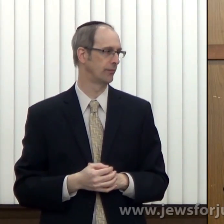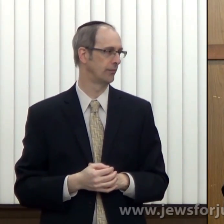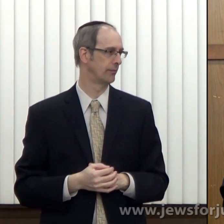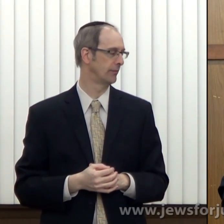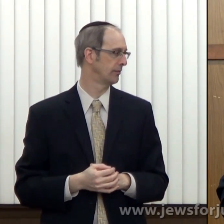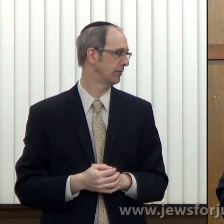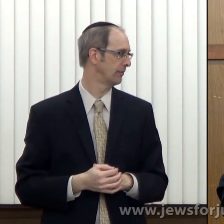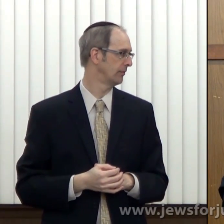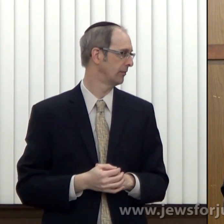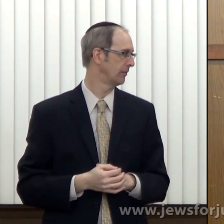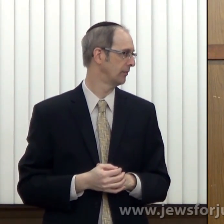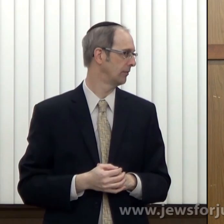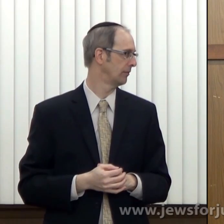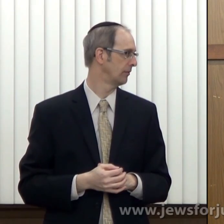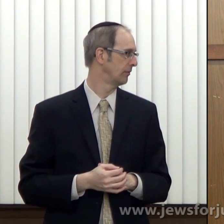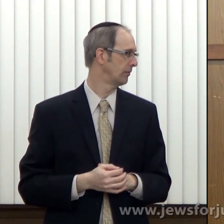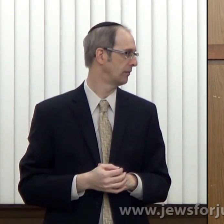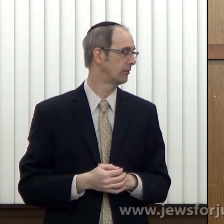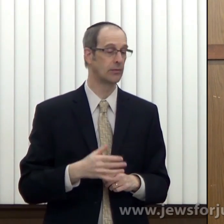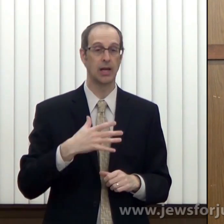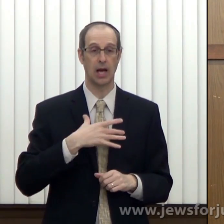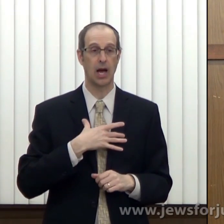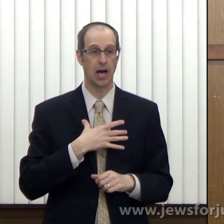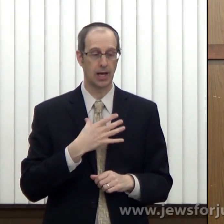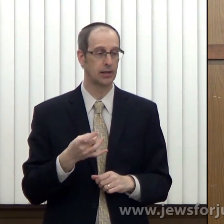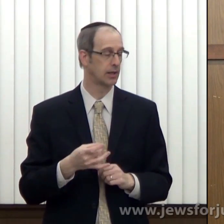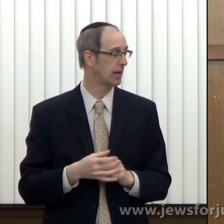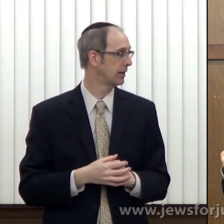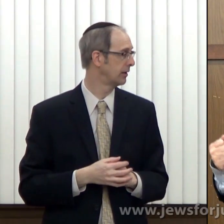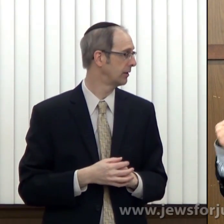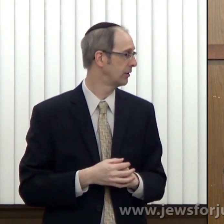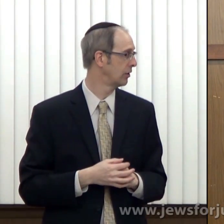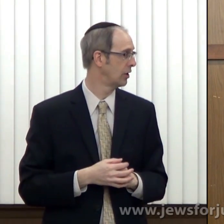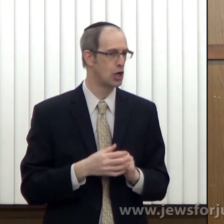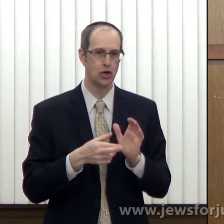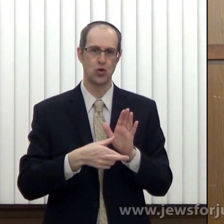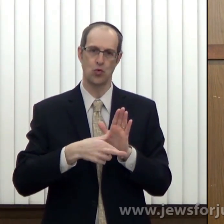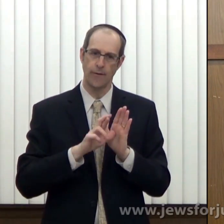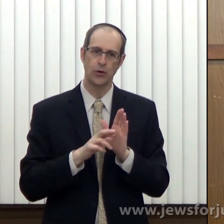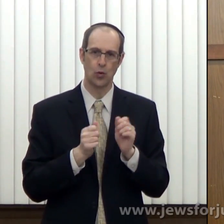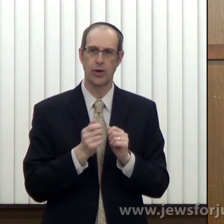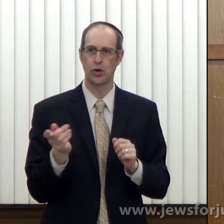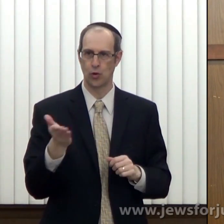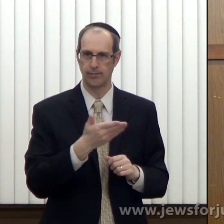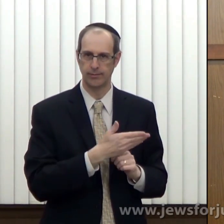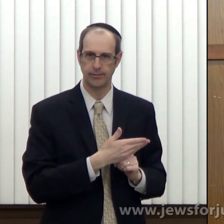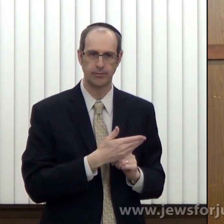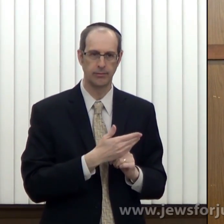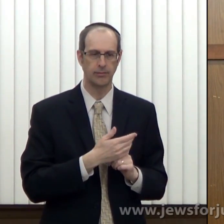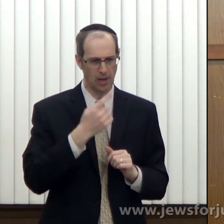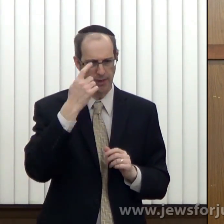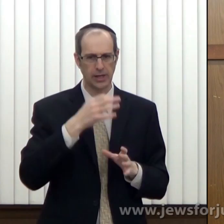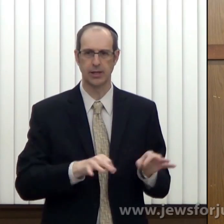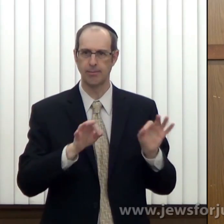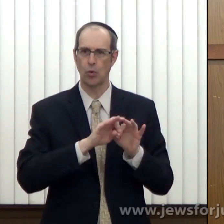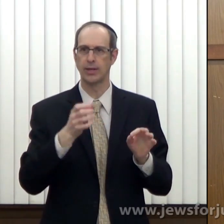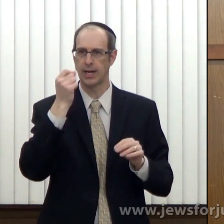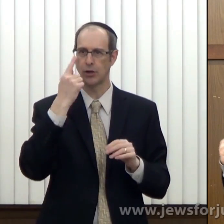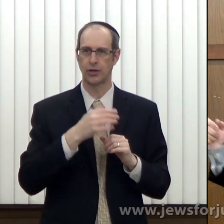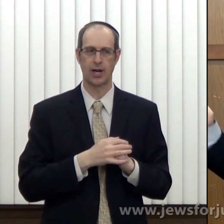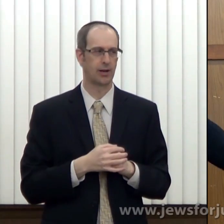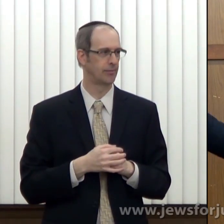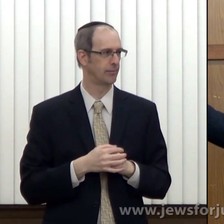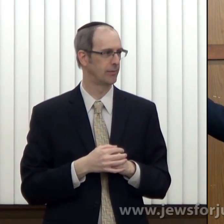Now, what I would like to review now with you, what I think is very important, is to